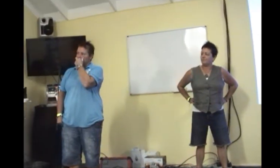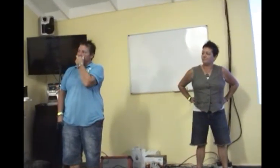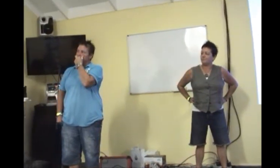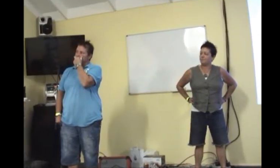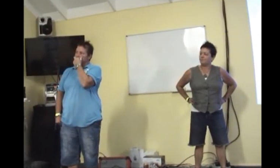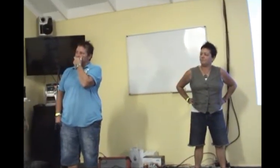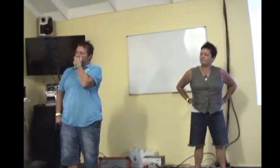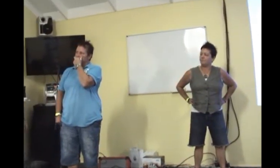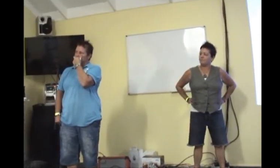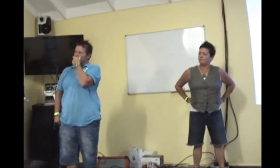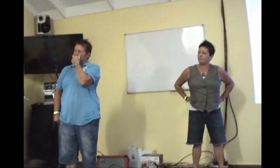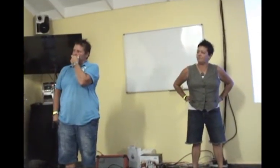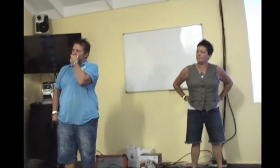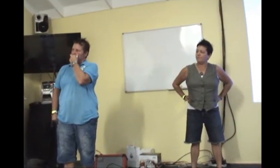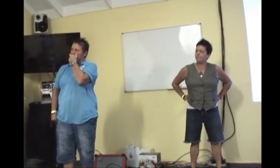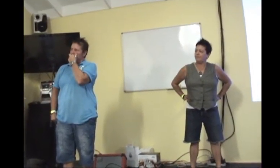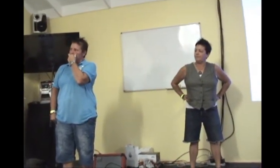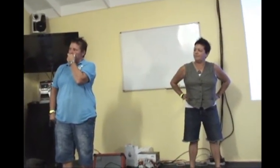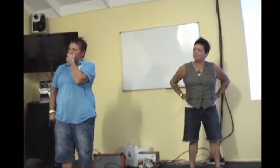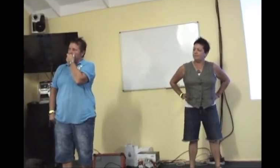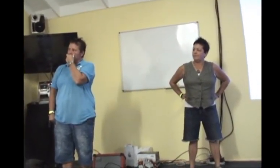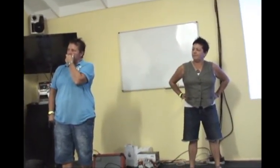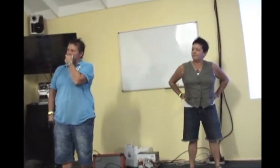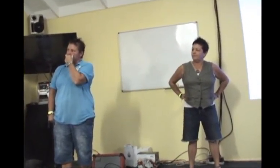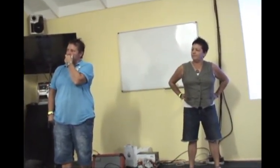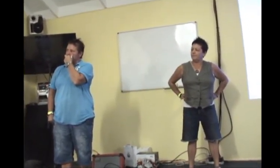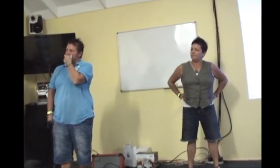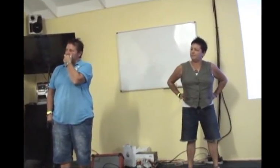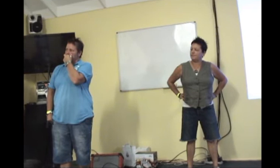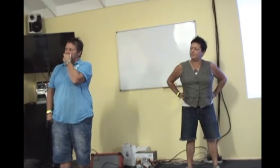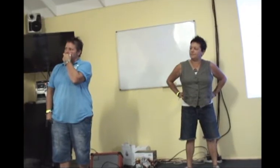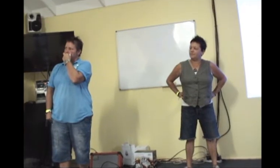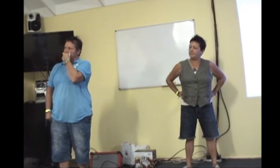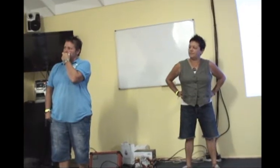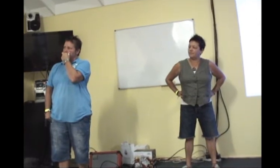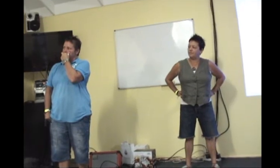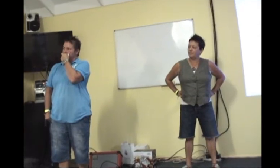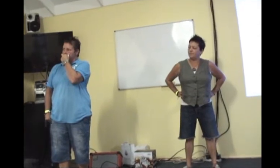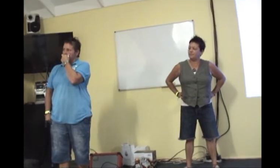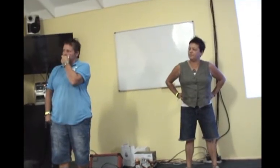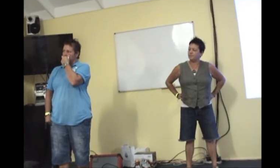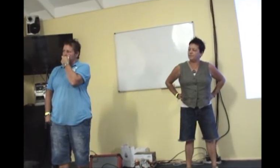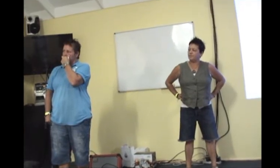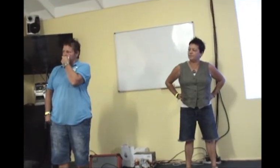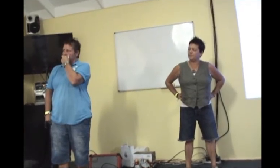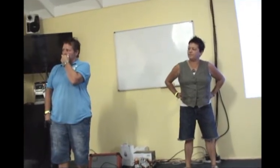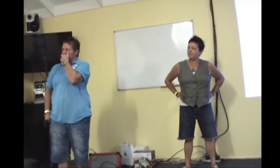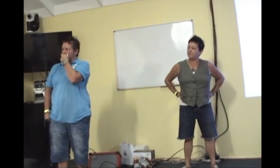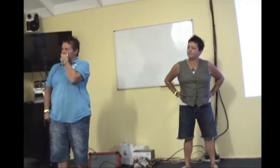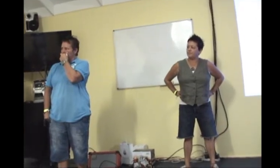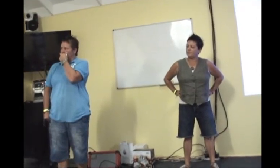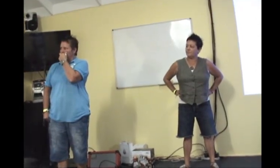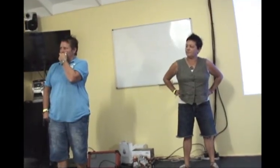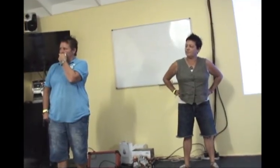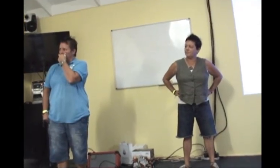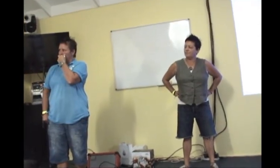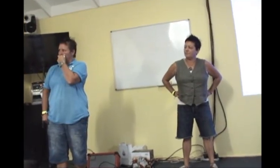said, so how do you say hello and goodbye? And Tania goes,